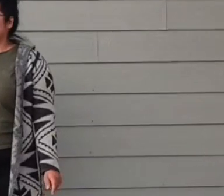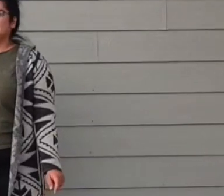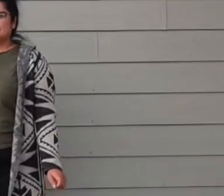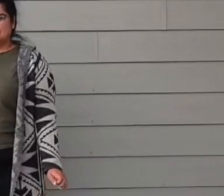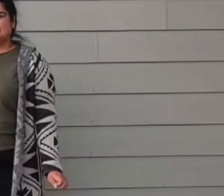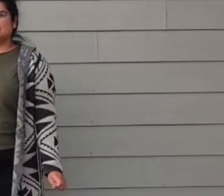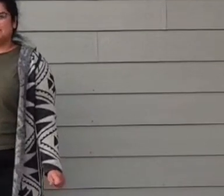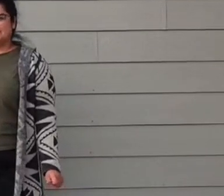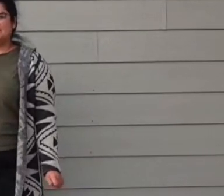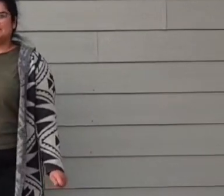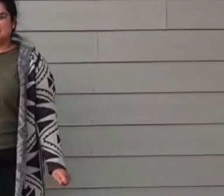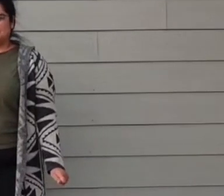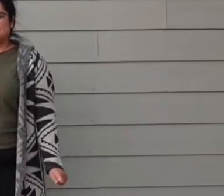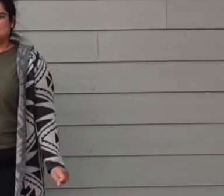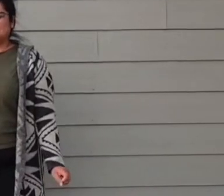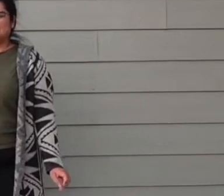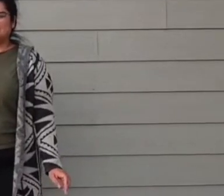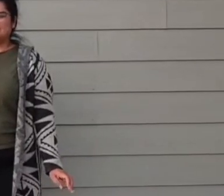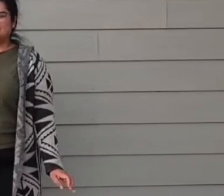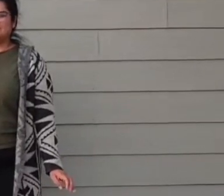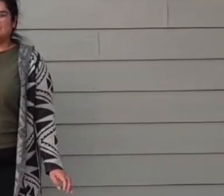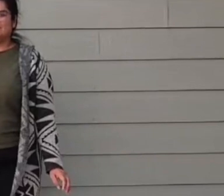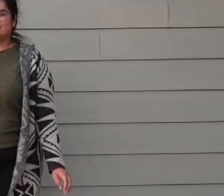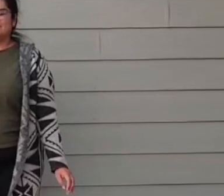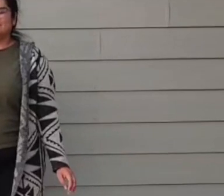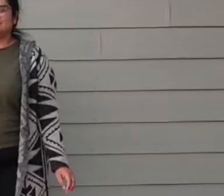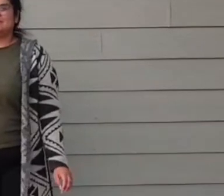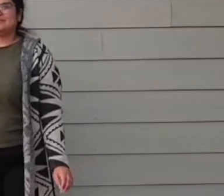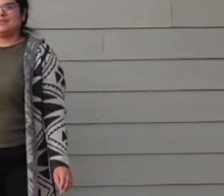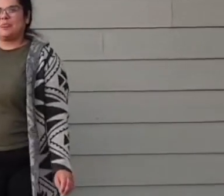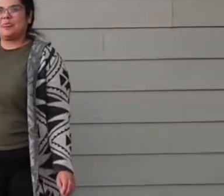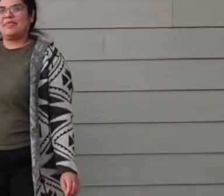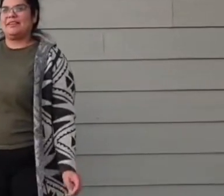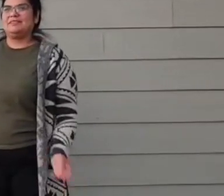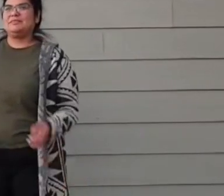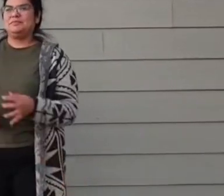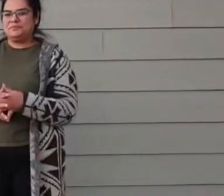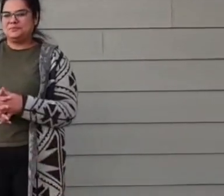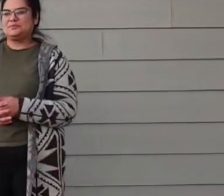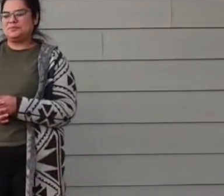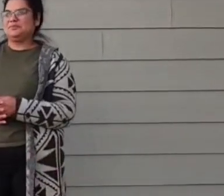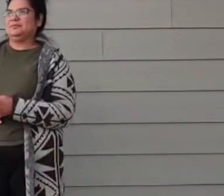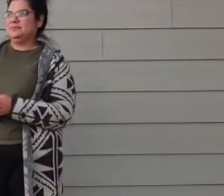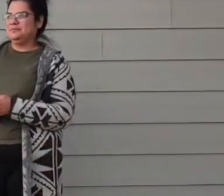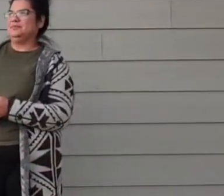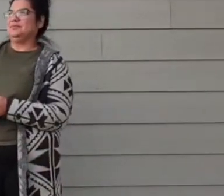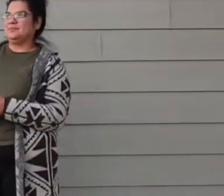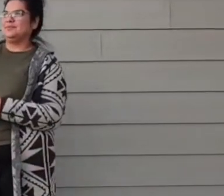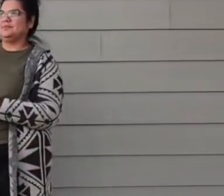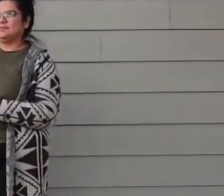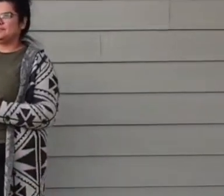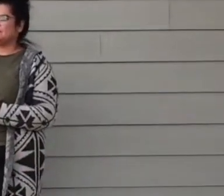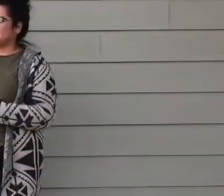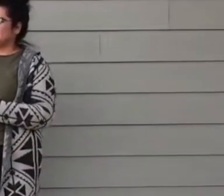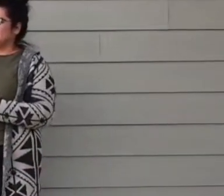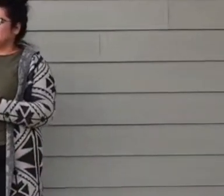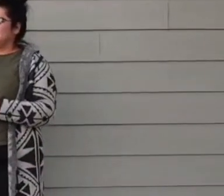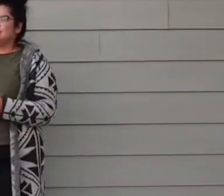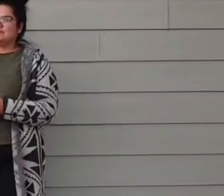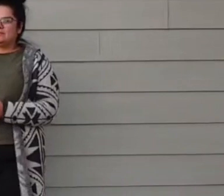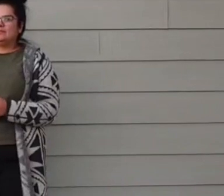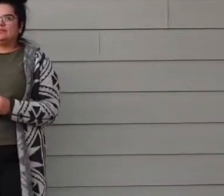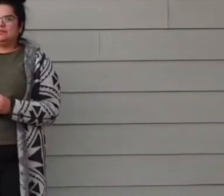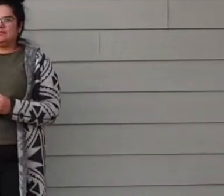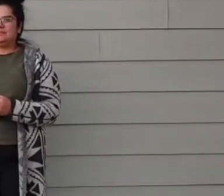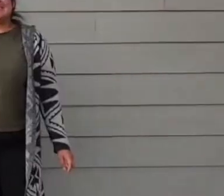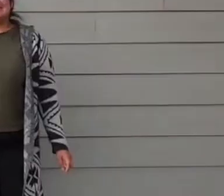to Legacy Fund, and you will be able to donate any monetary amount that you want to give to that